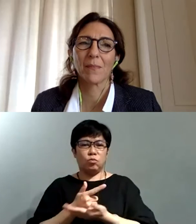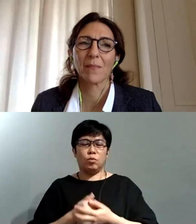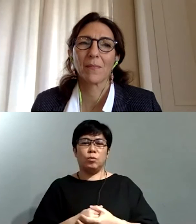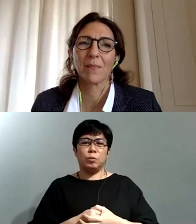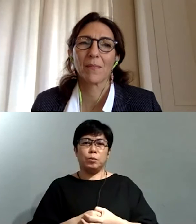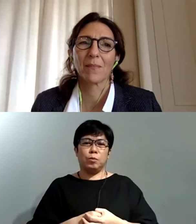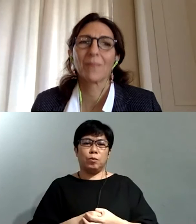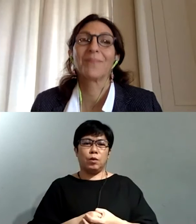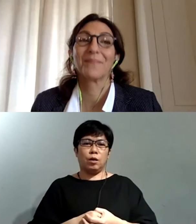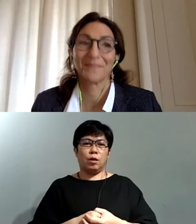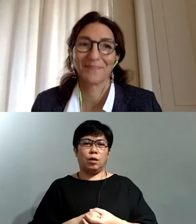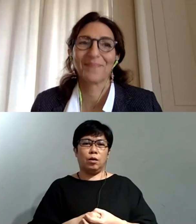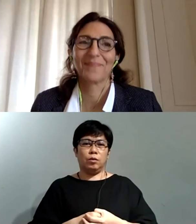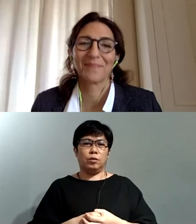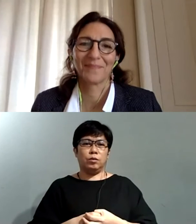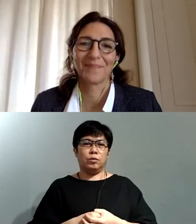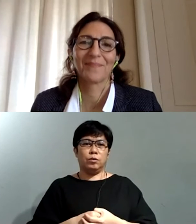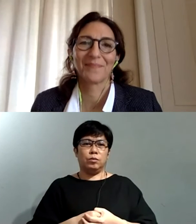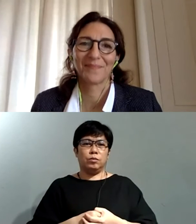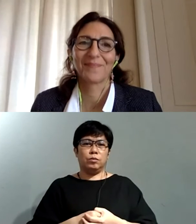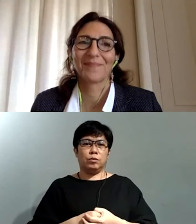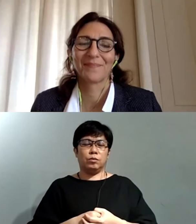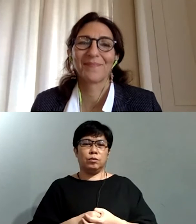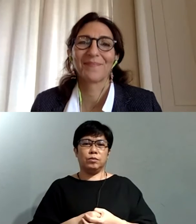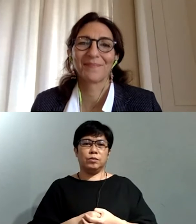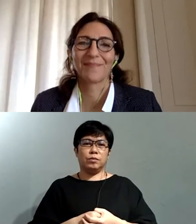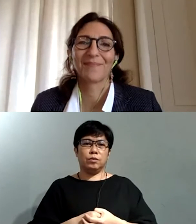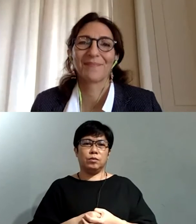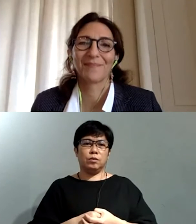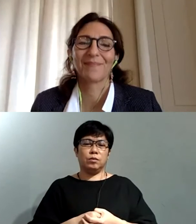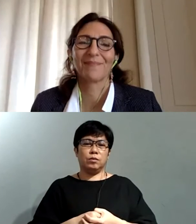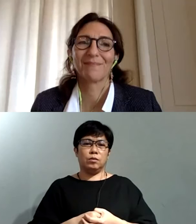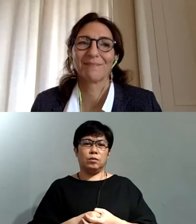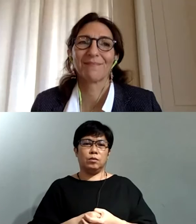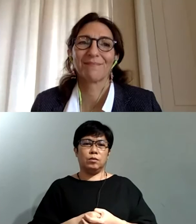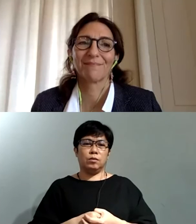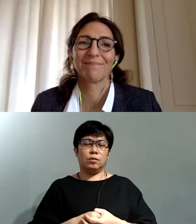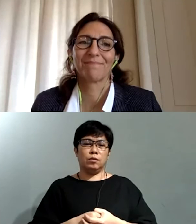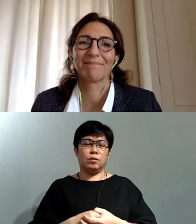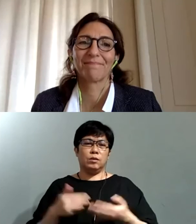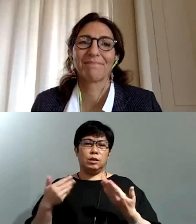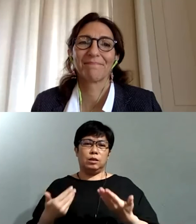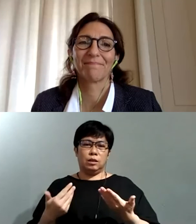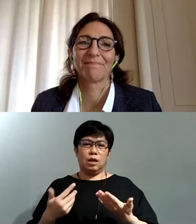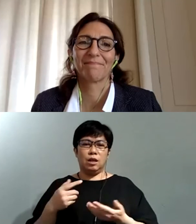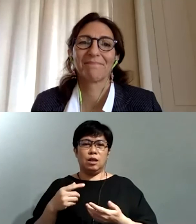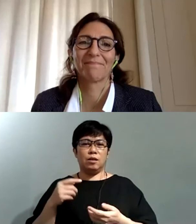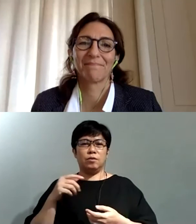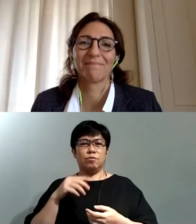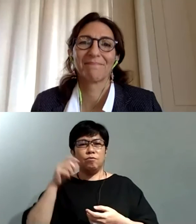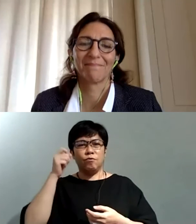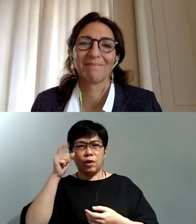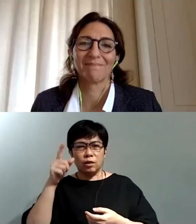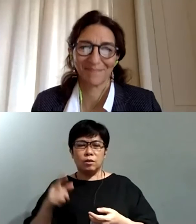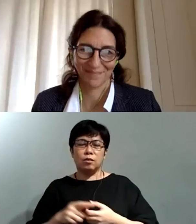we are in a state that people are losing trust on each other. I think trust is the building stone